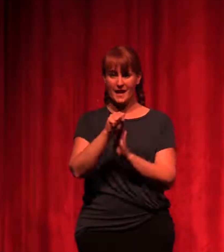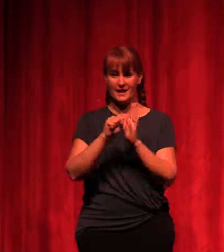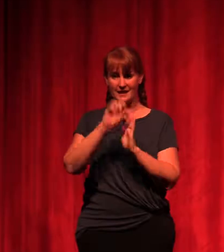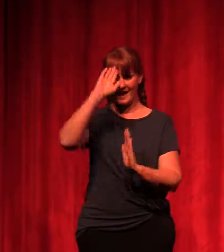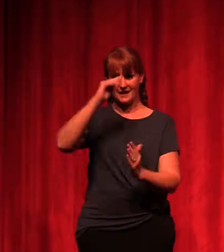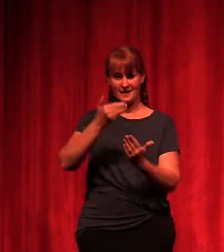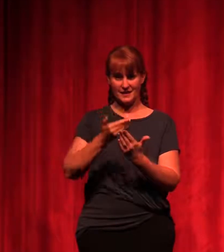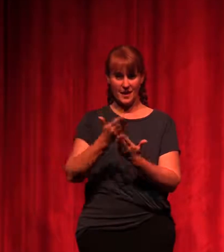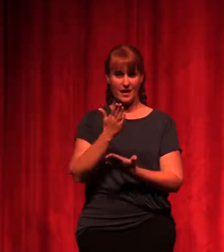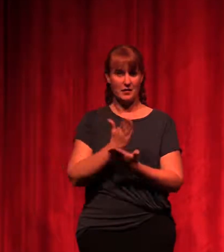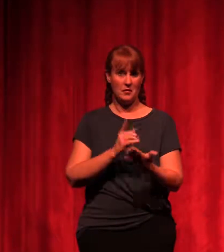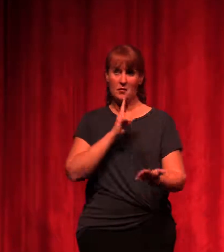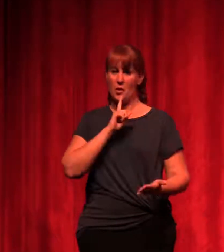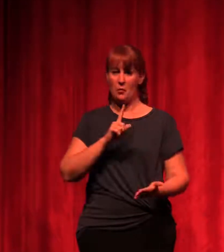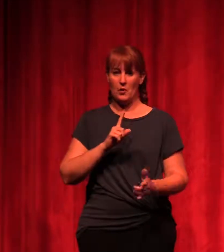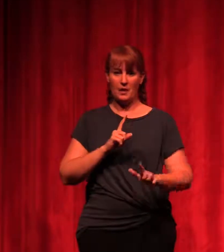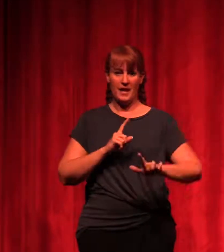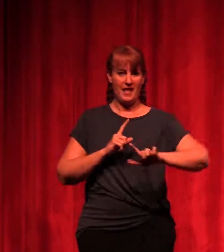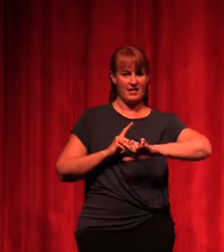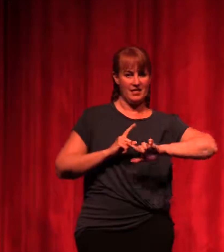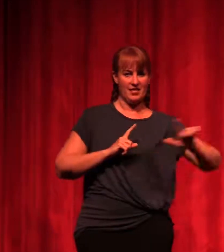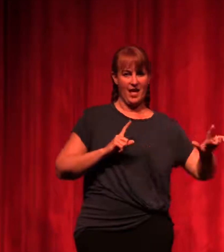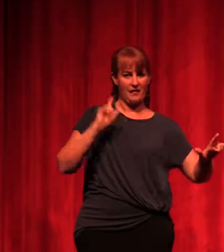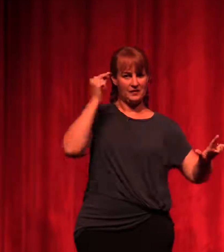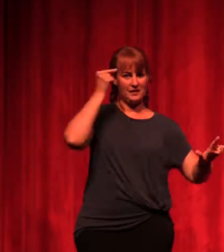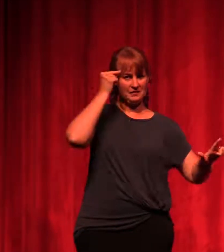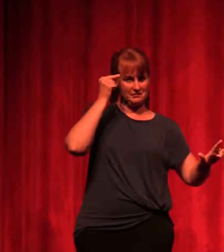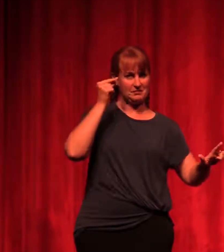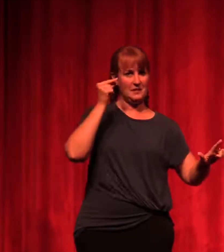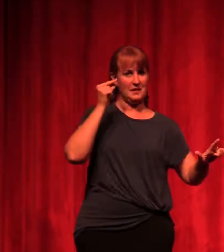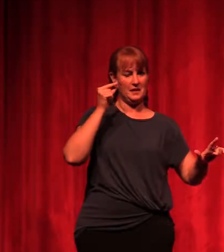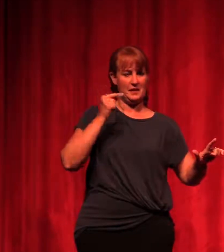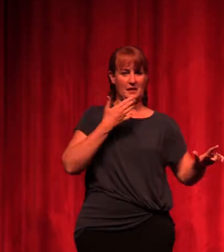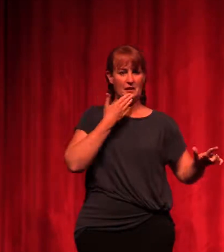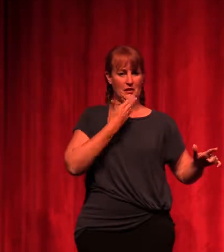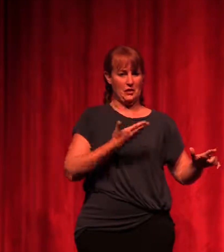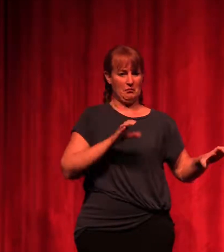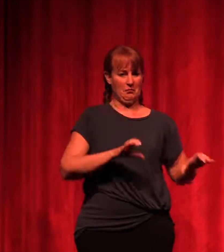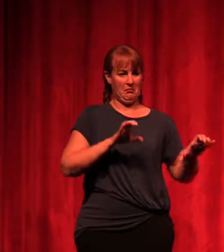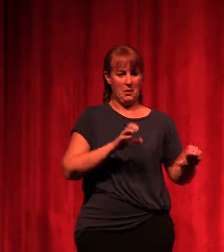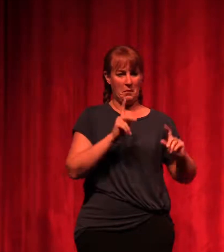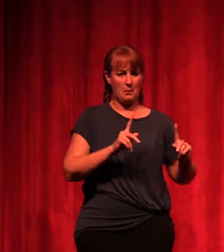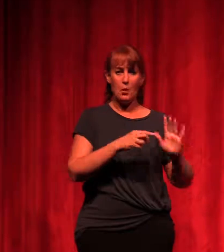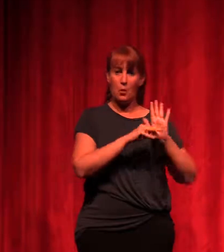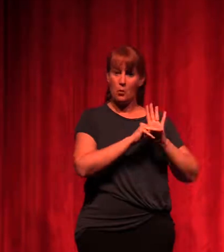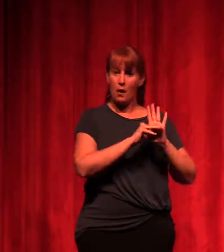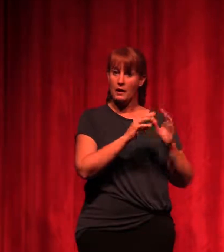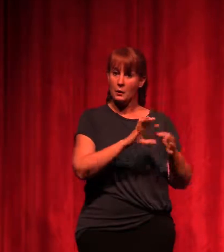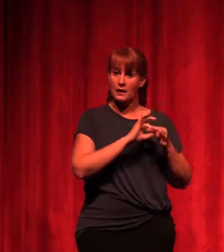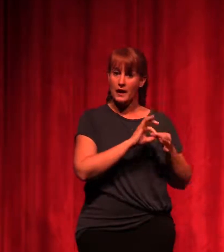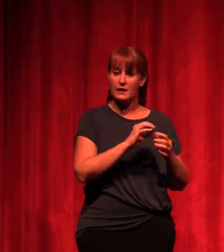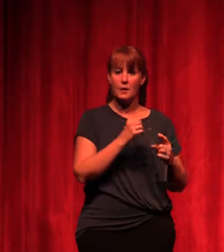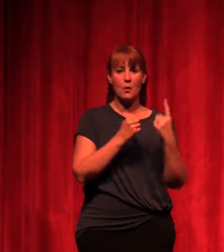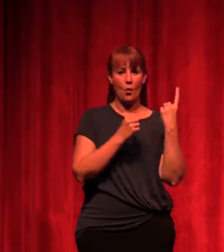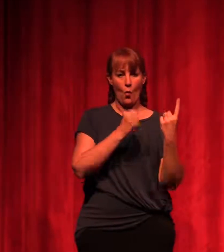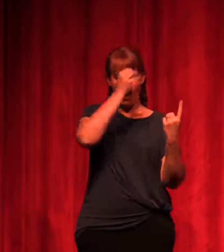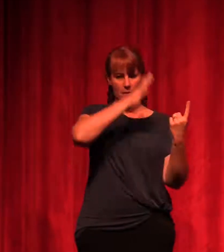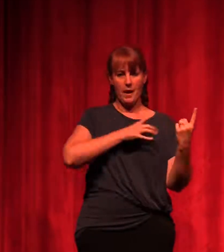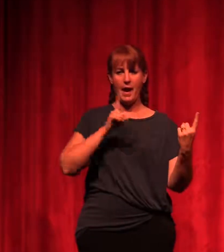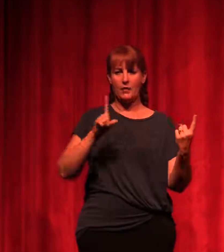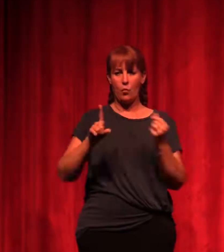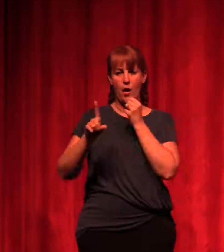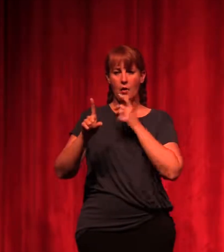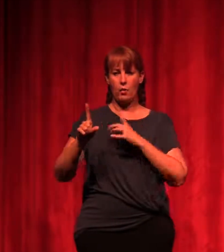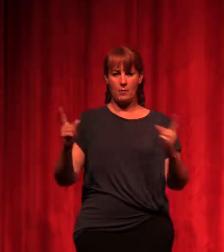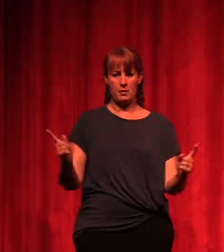of some really lefty, liberal, do-gooder people who modeled a kind of relationship that was, one man and one woman.